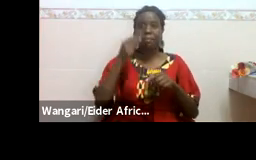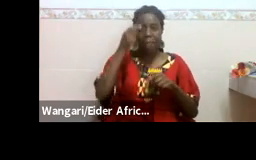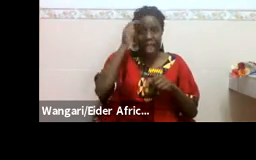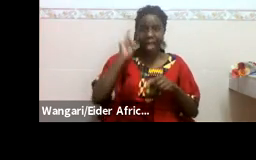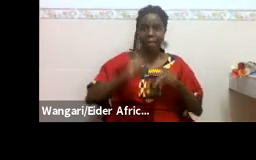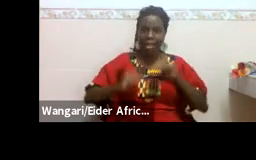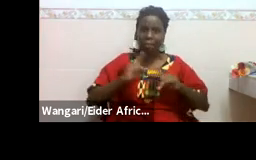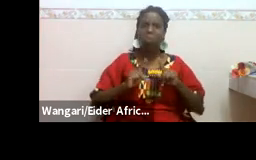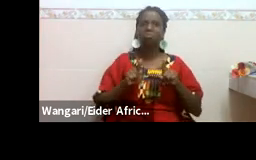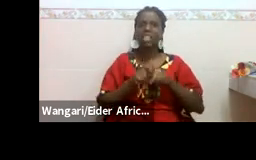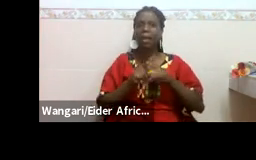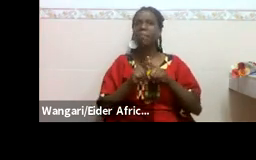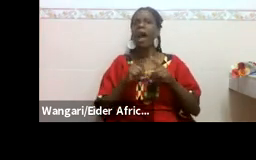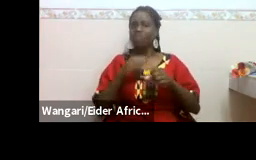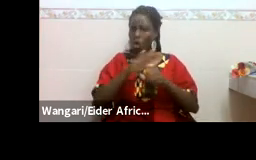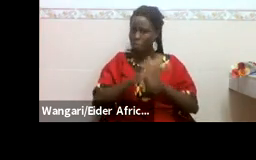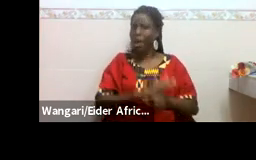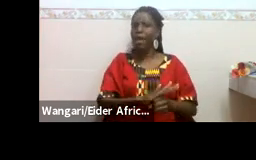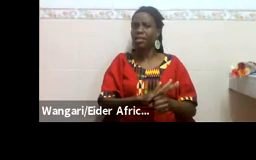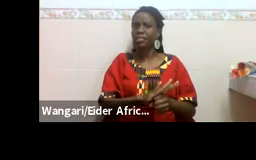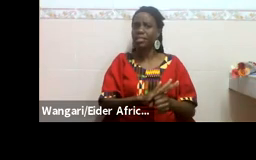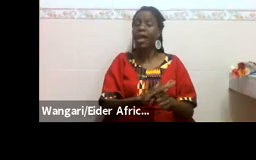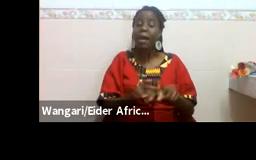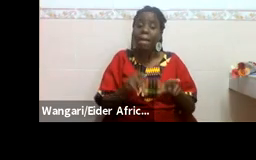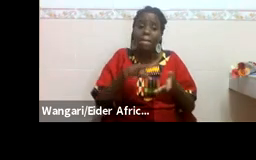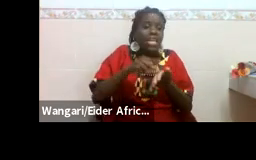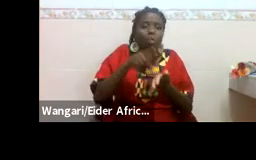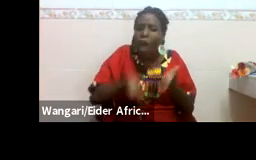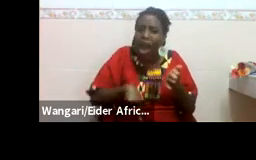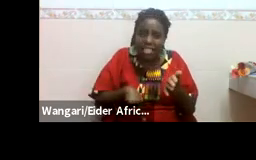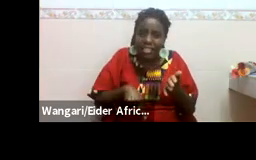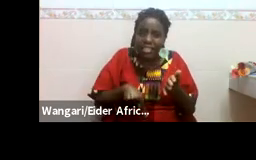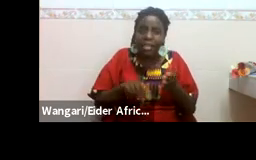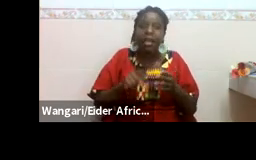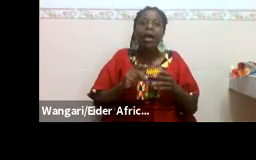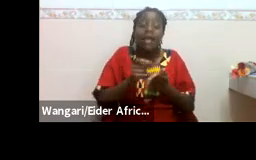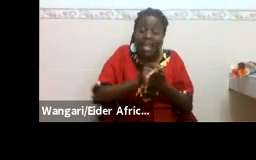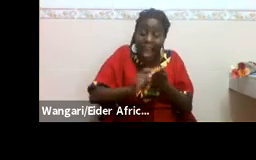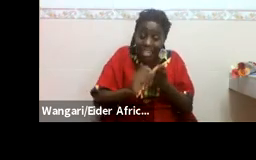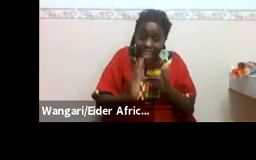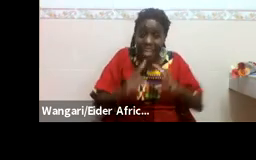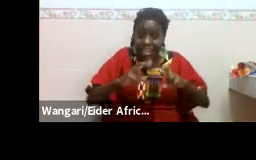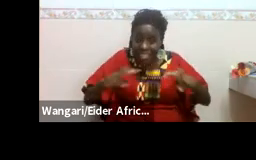motivate and stimulate somebody to increase the self-esteem. Thank you.